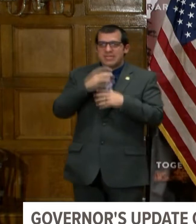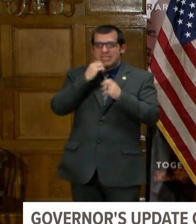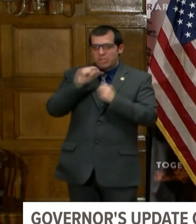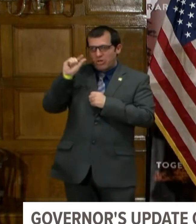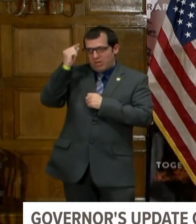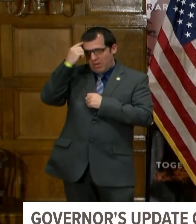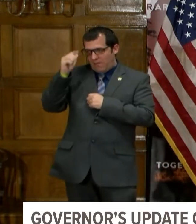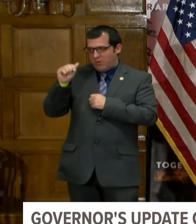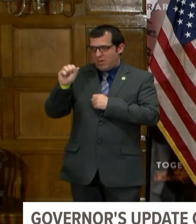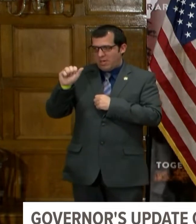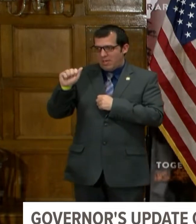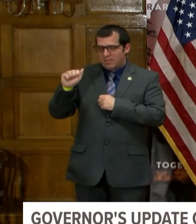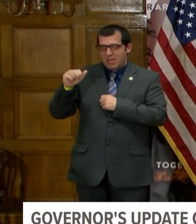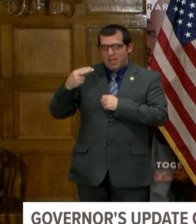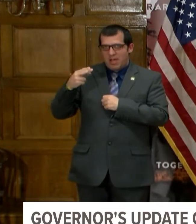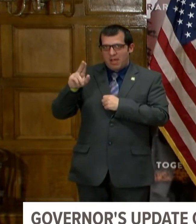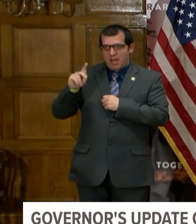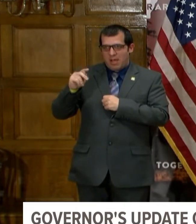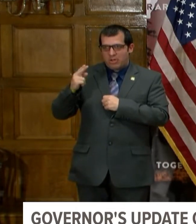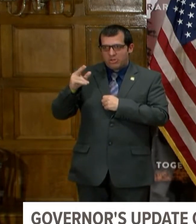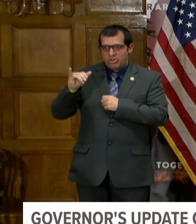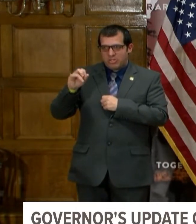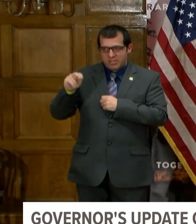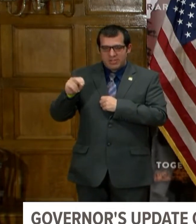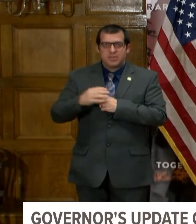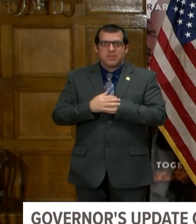Asa Hutchinson,"